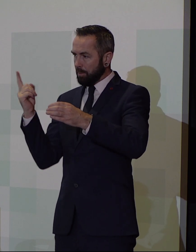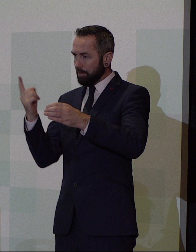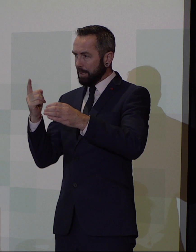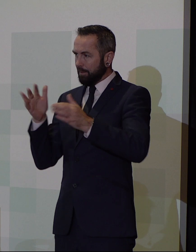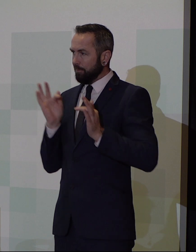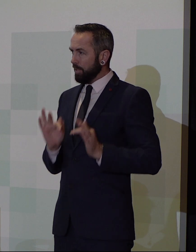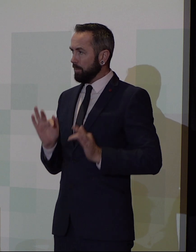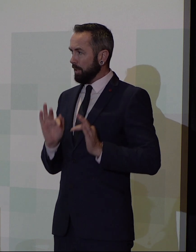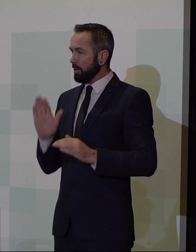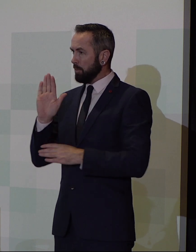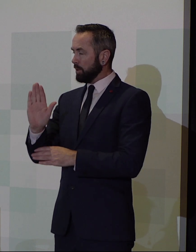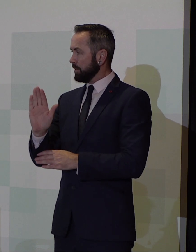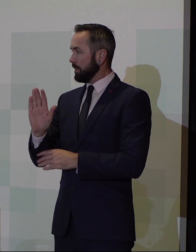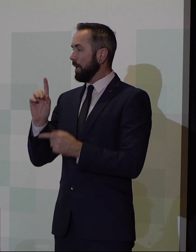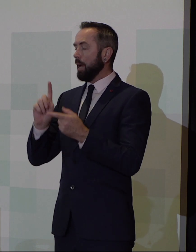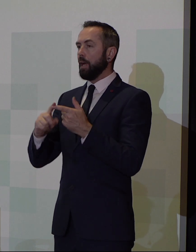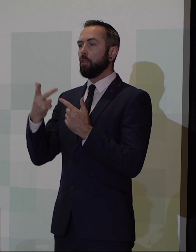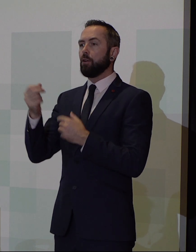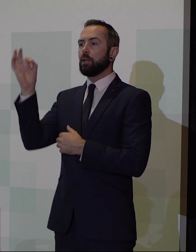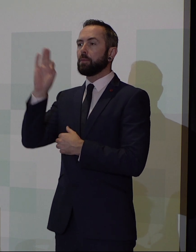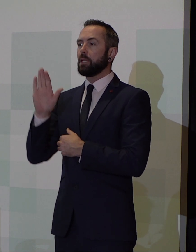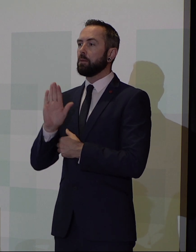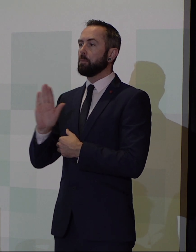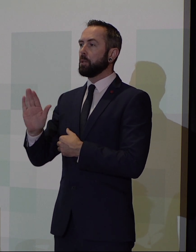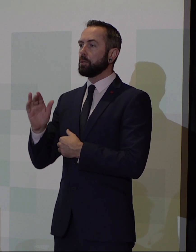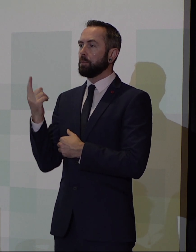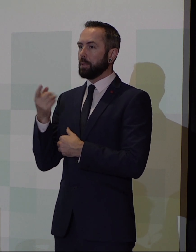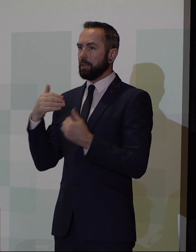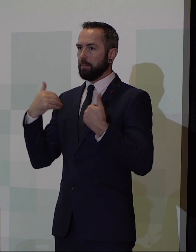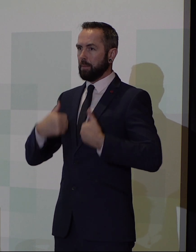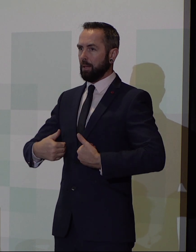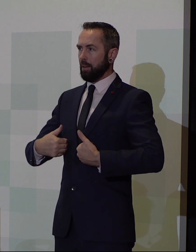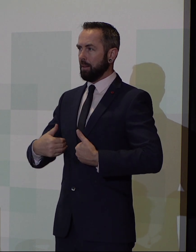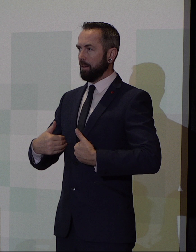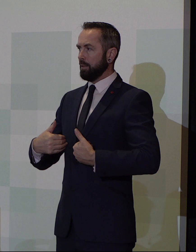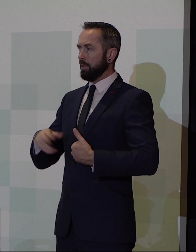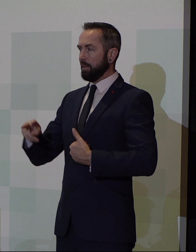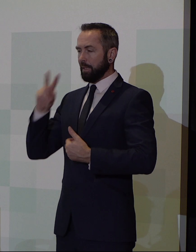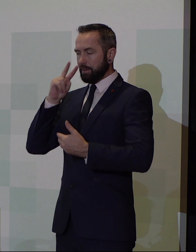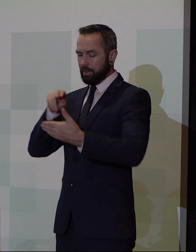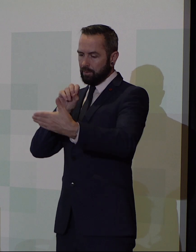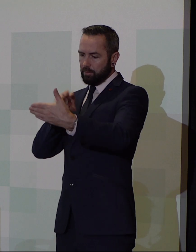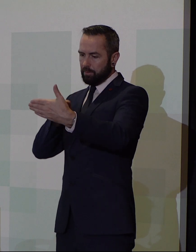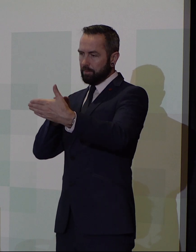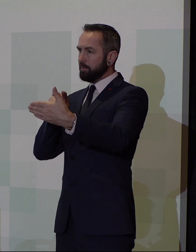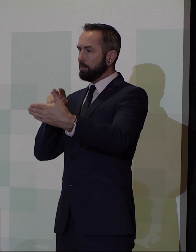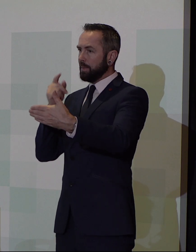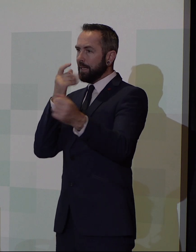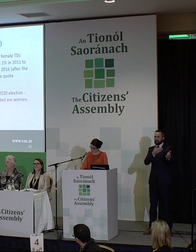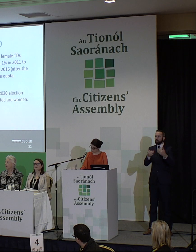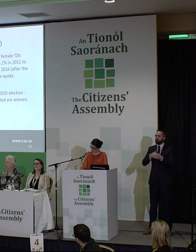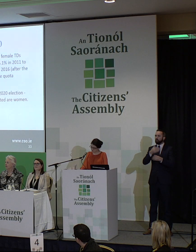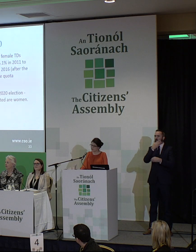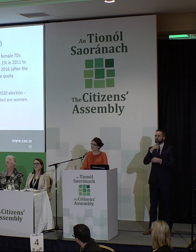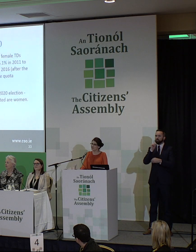female, and also at least 30% must be male. So we can see on the slide that the introduction of the